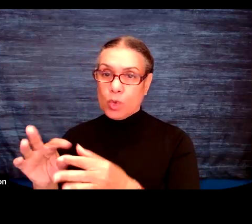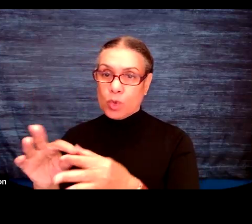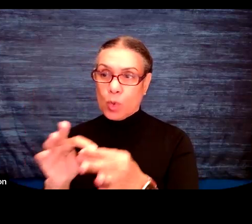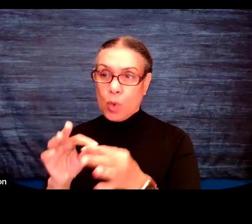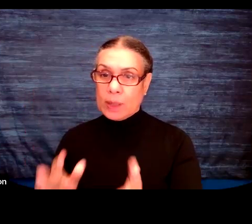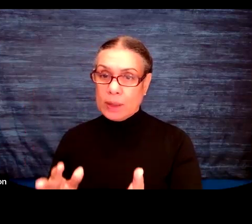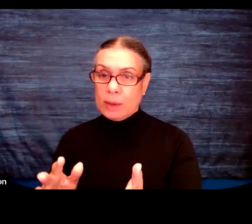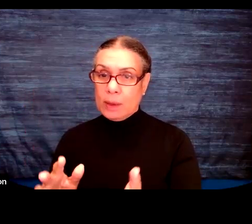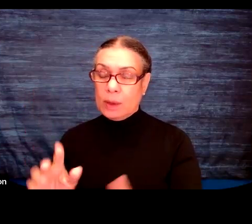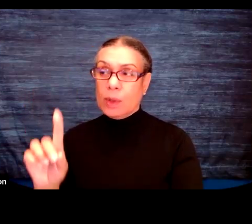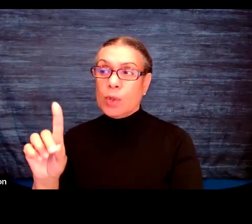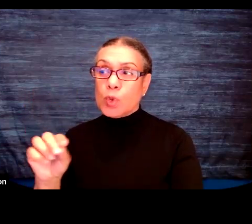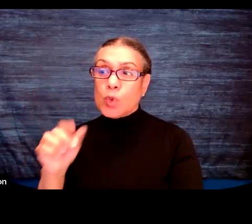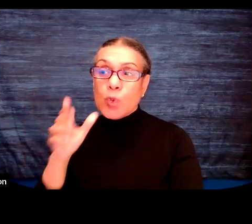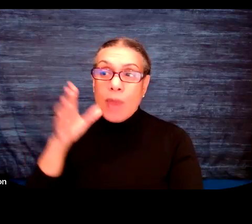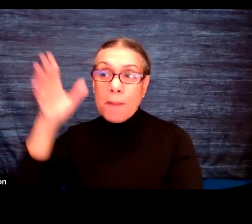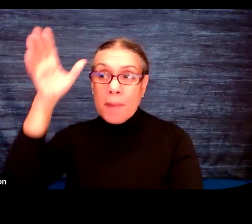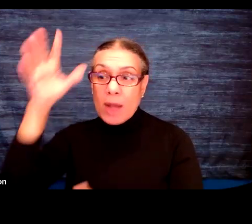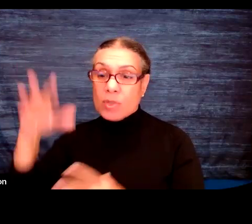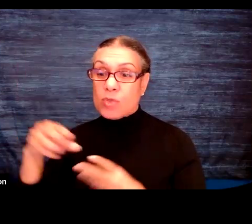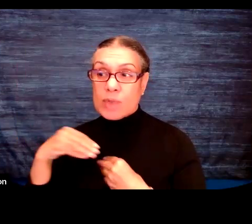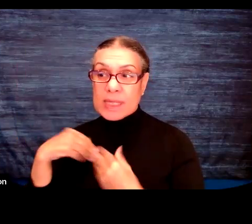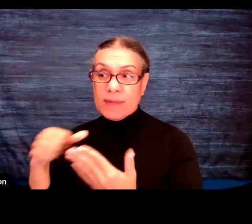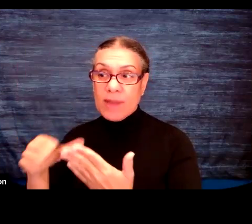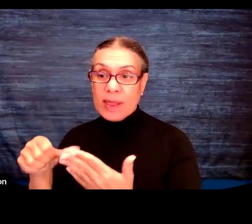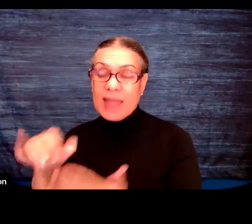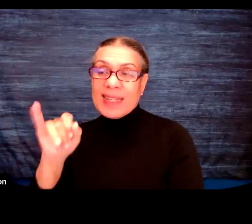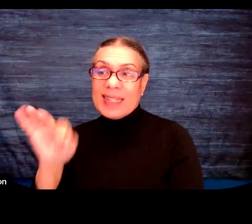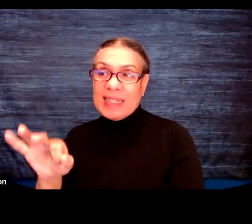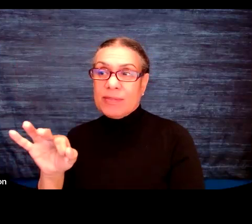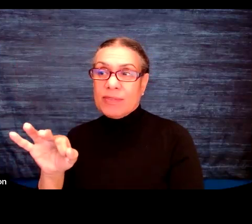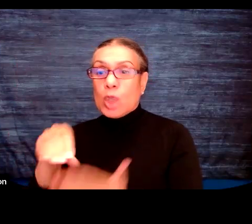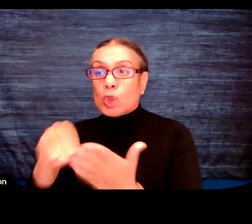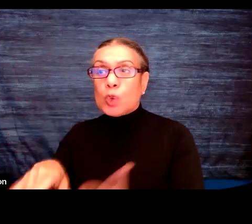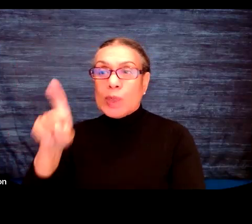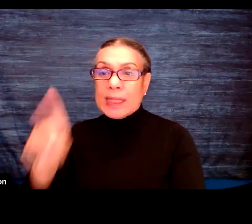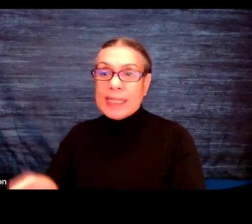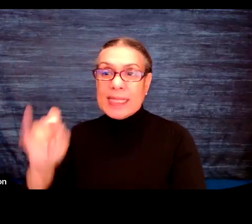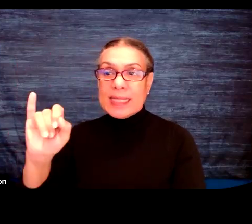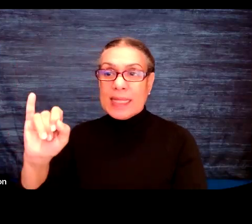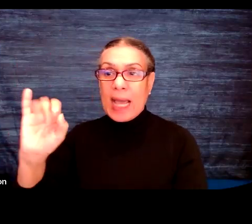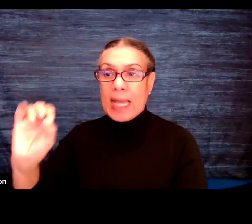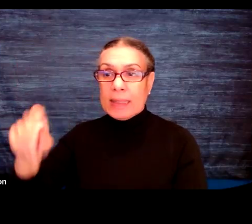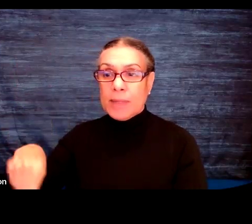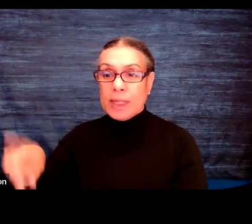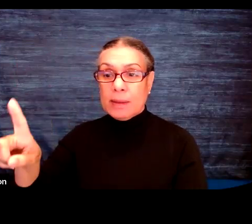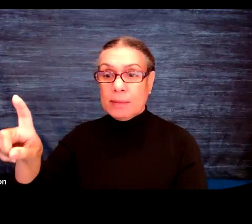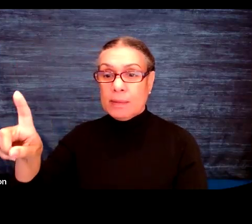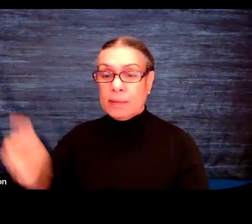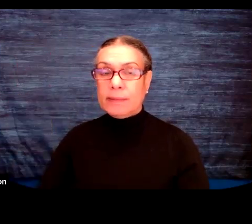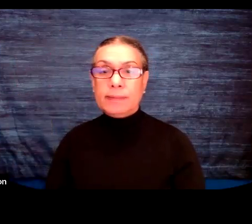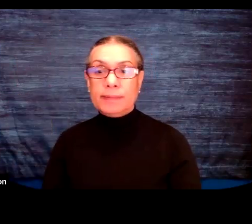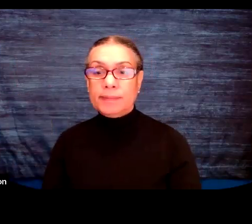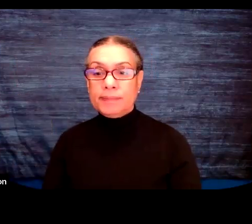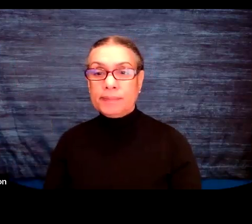the parents receive a letter when one of these students need an IEP? So